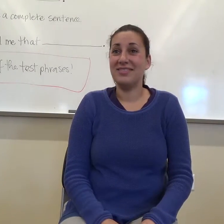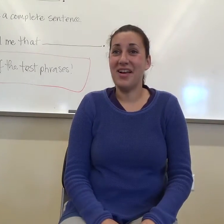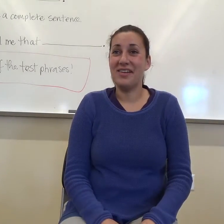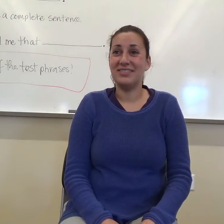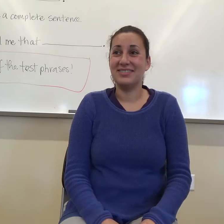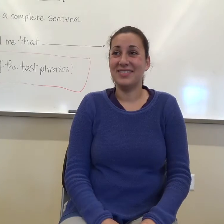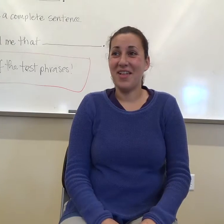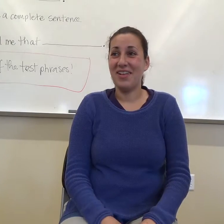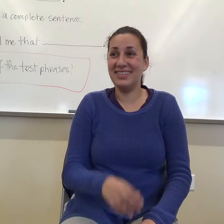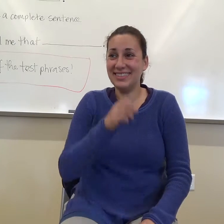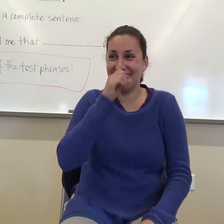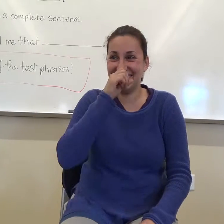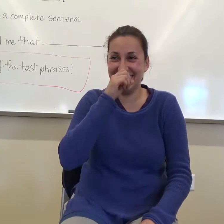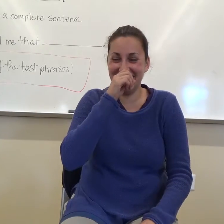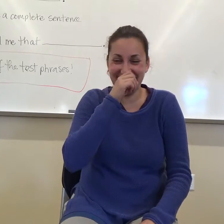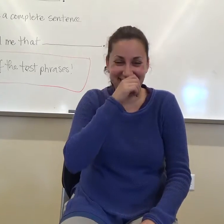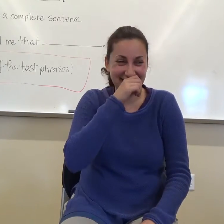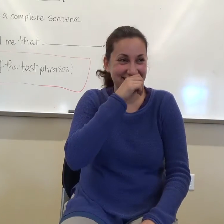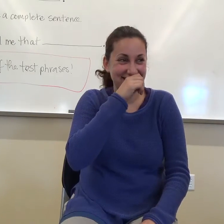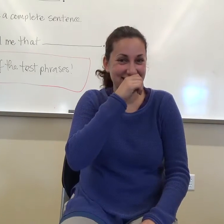the easier because I wrote up the answers myself.